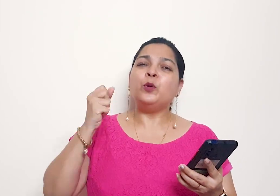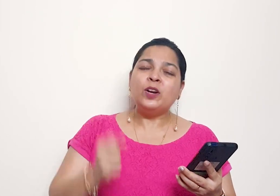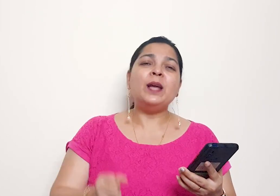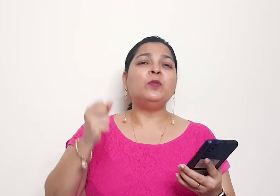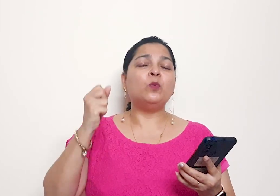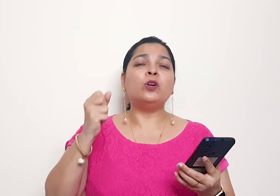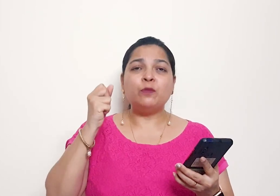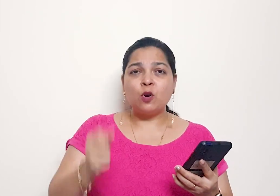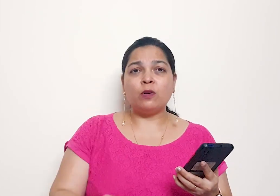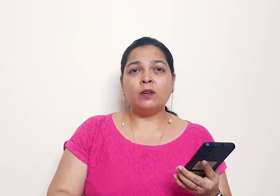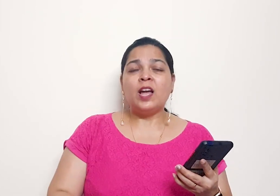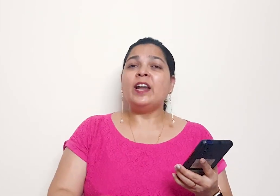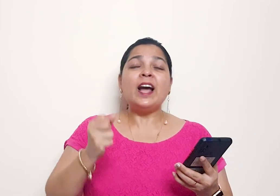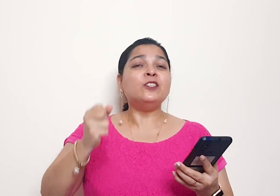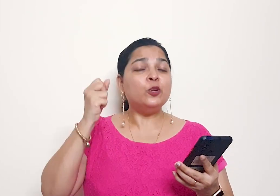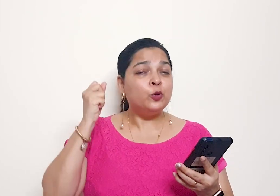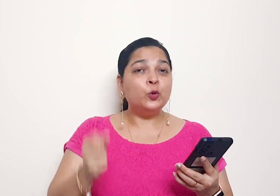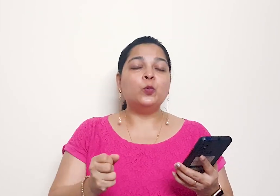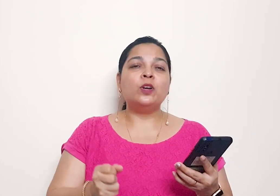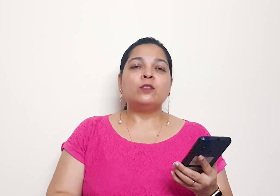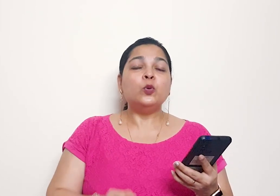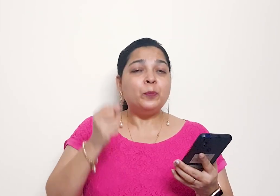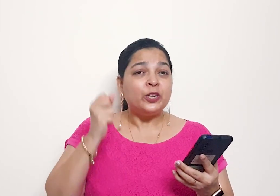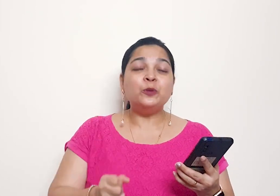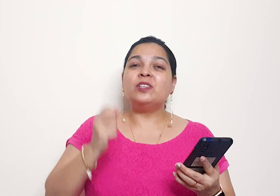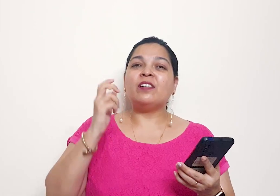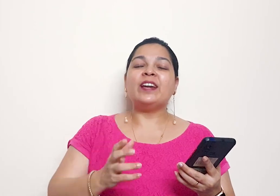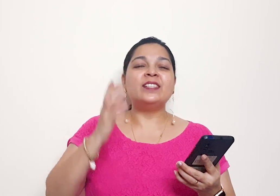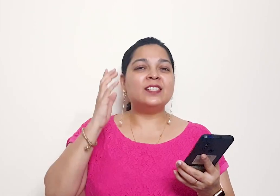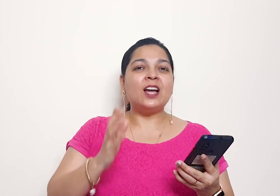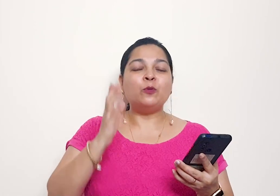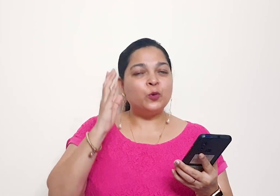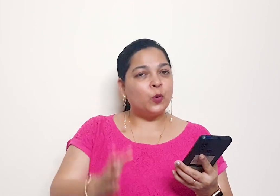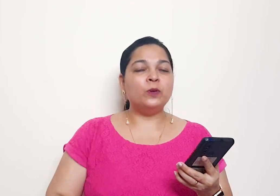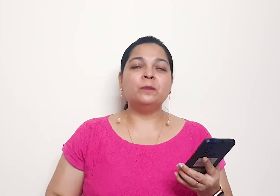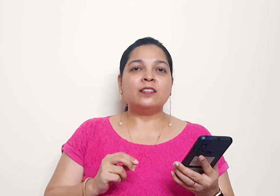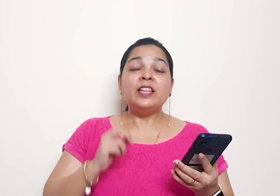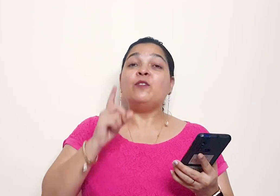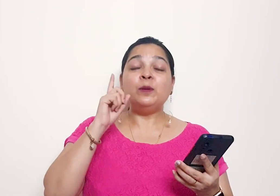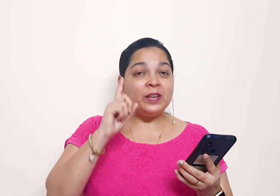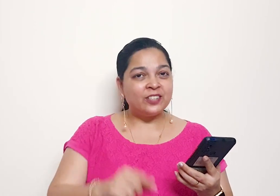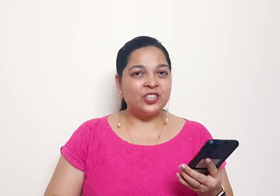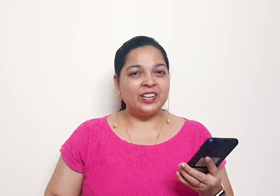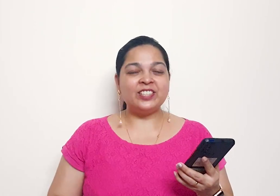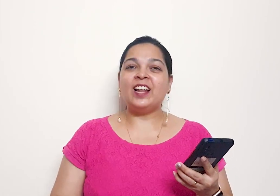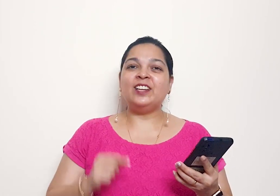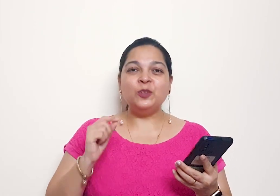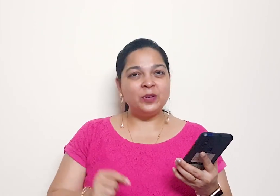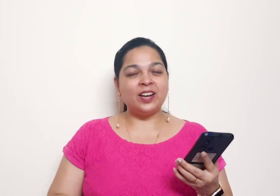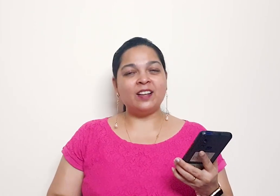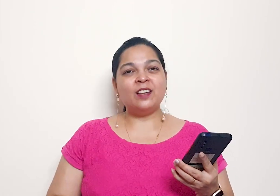and proclaim the word of God. And as you do, you produce the right sound code. There will be a